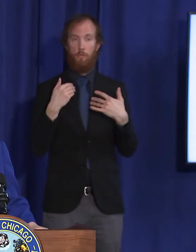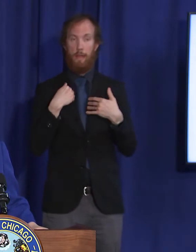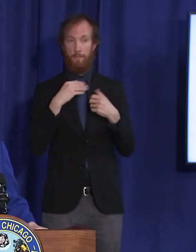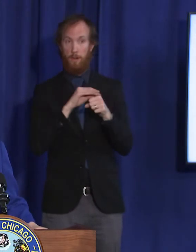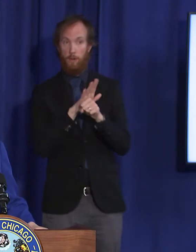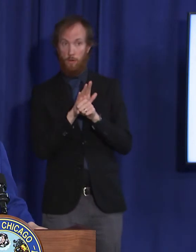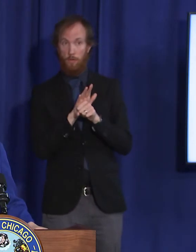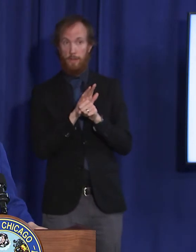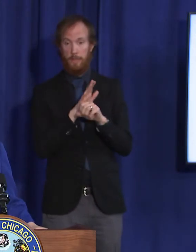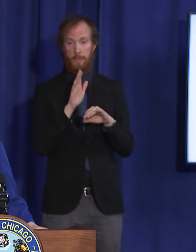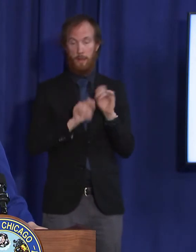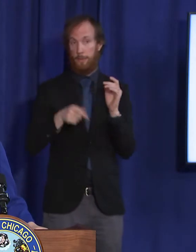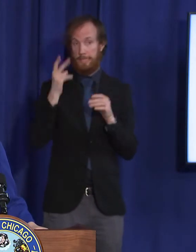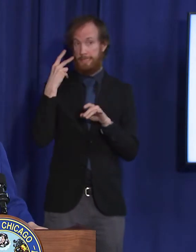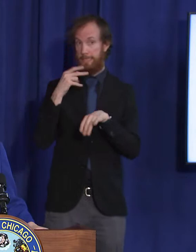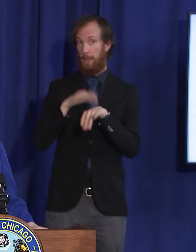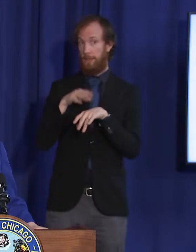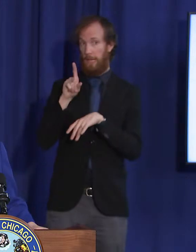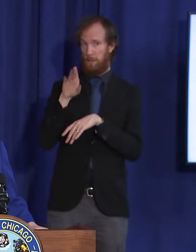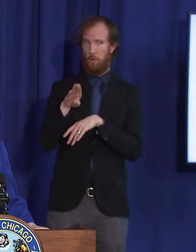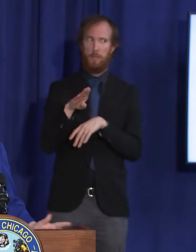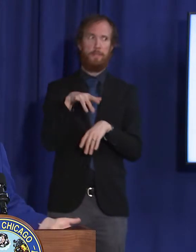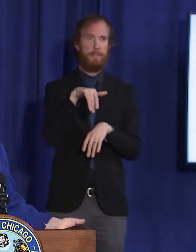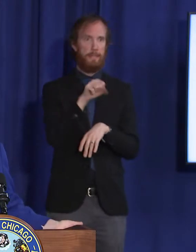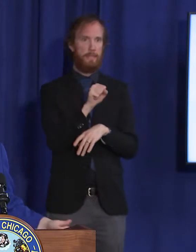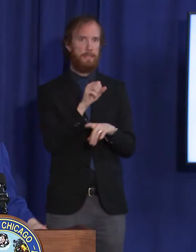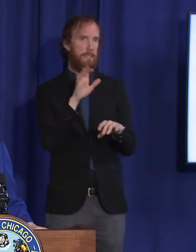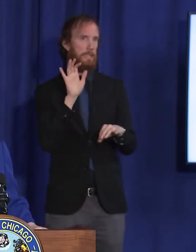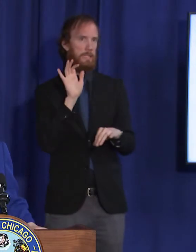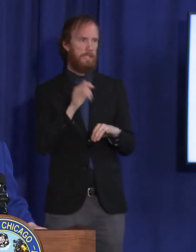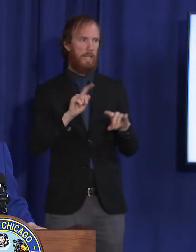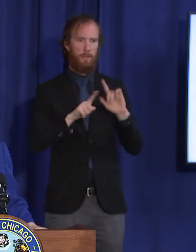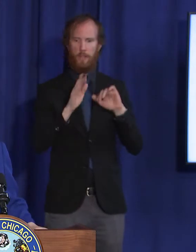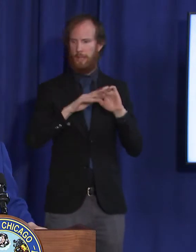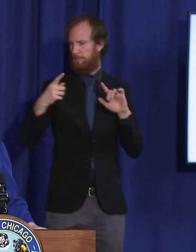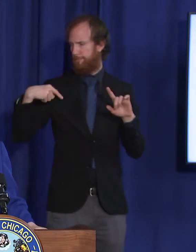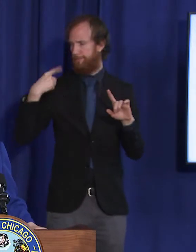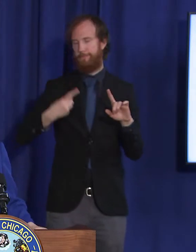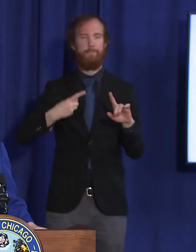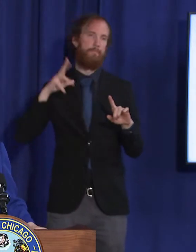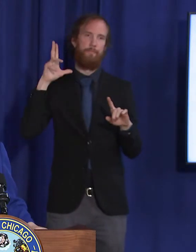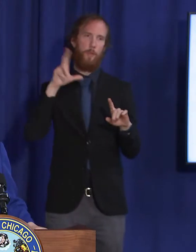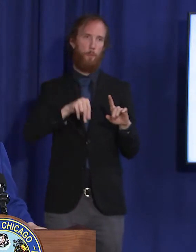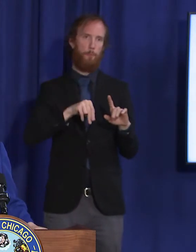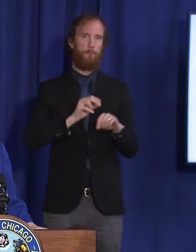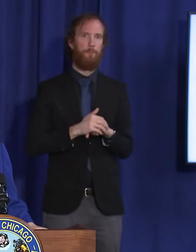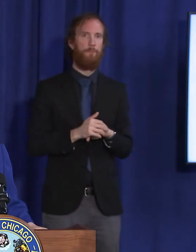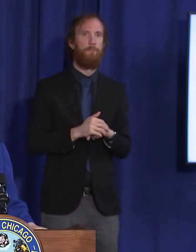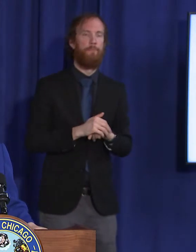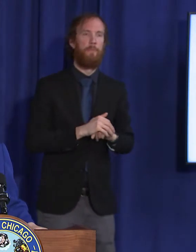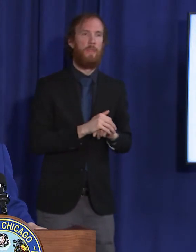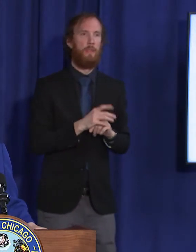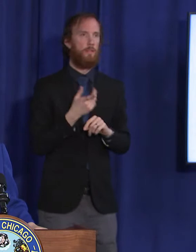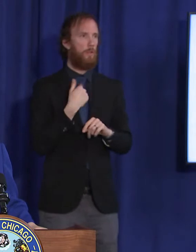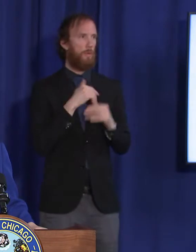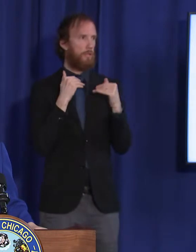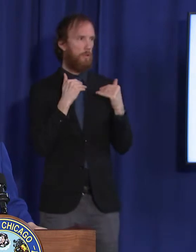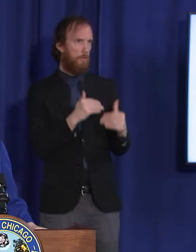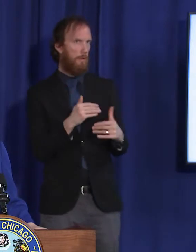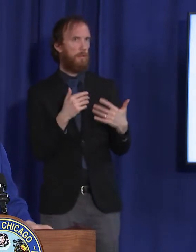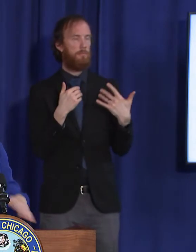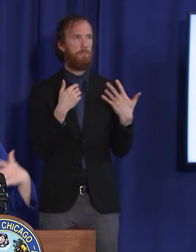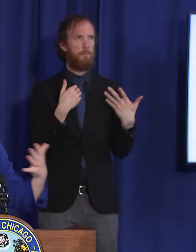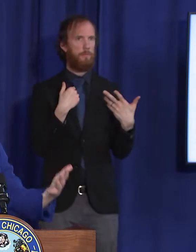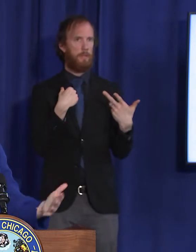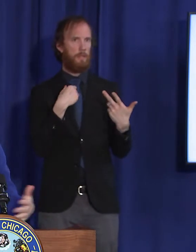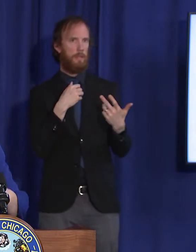Definitely. Is that any different than it's been at any point through COVID? No. And so we've made some estimates around this, and this has